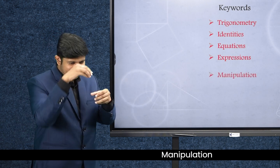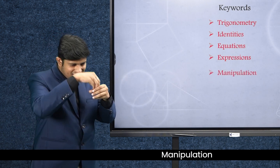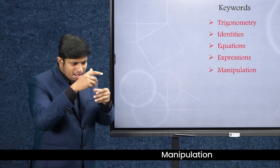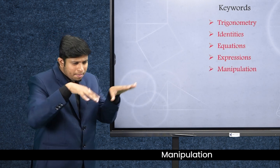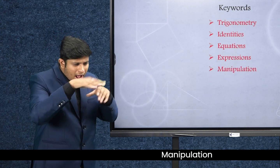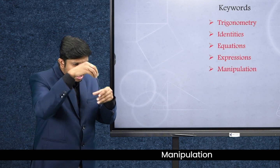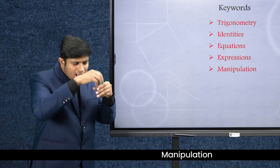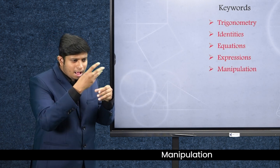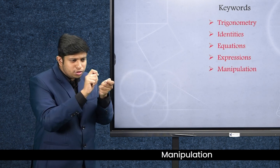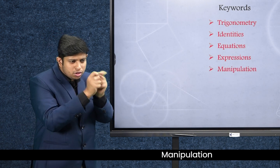manipulation.